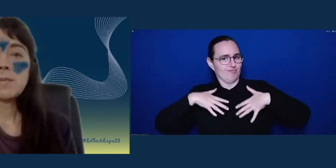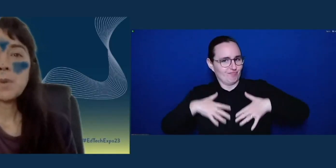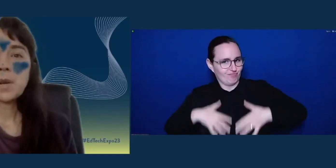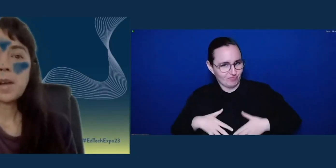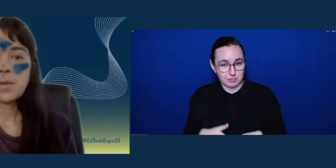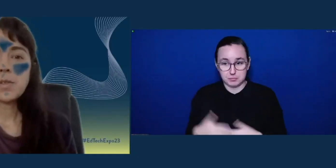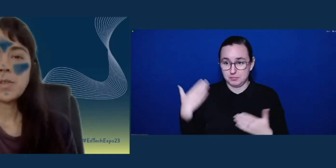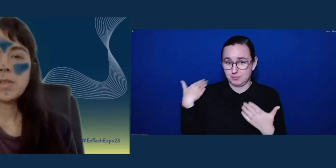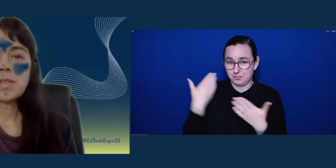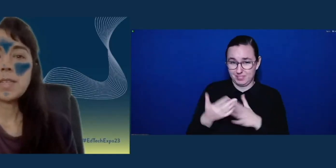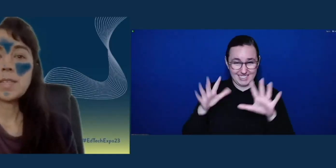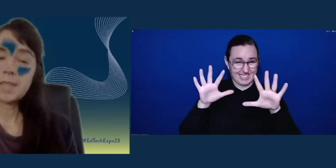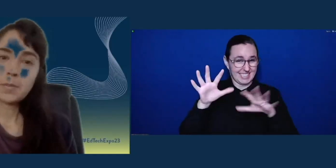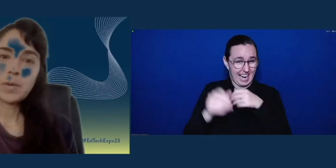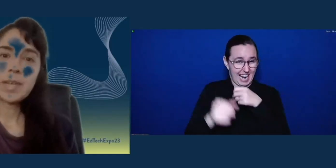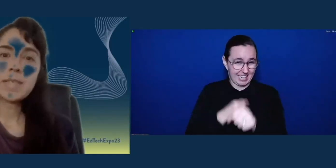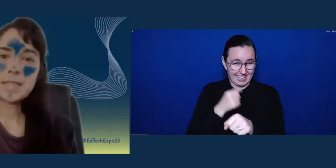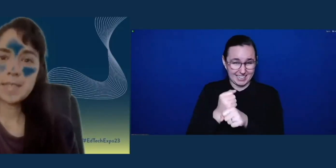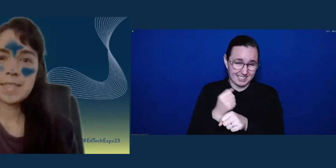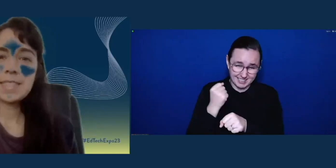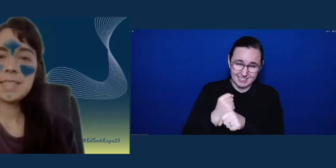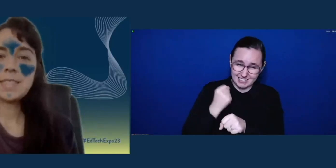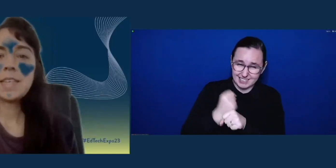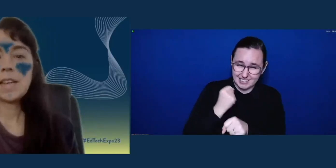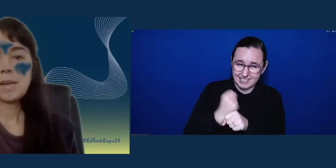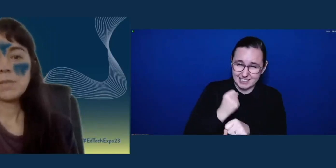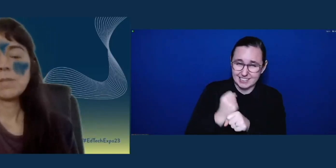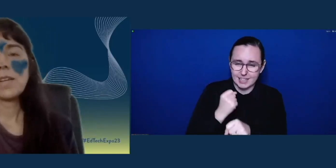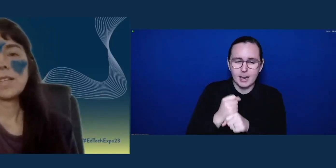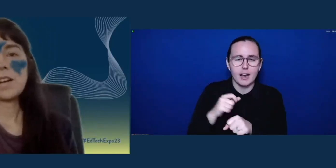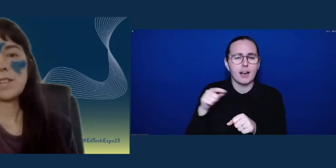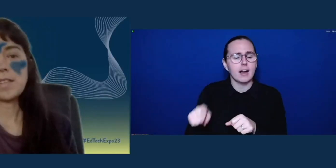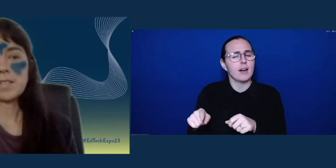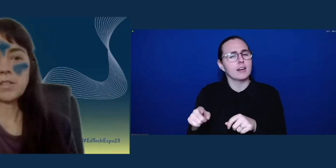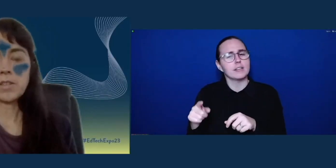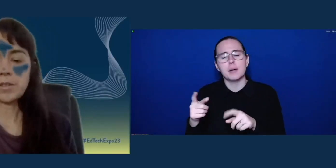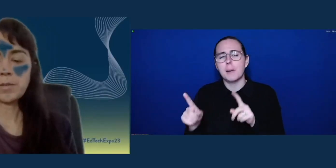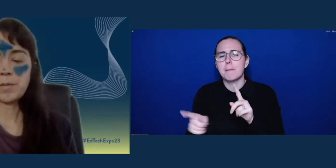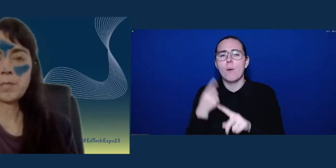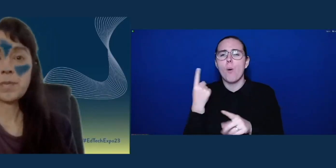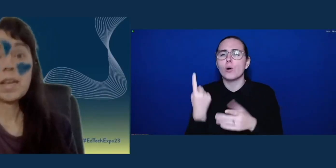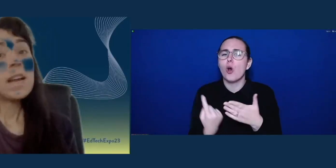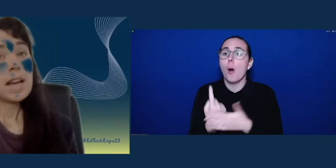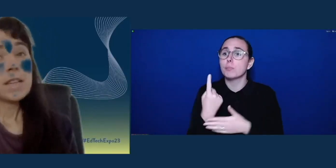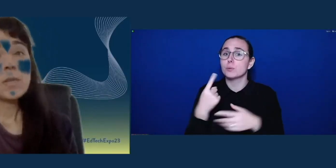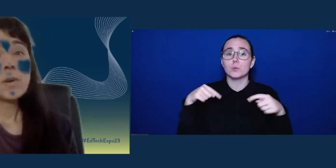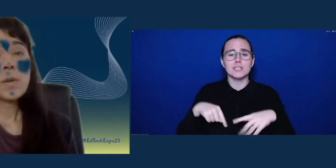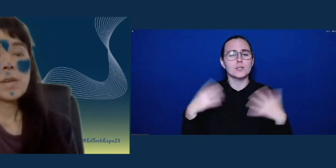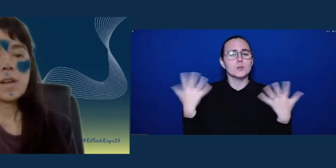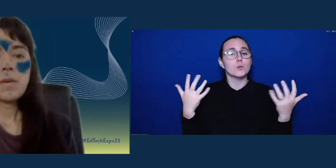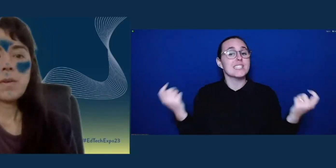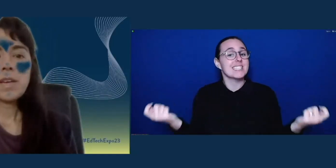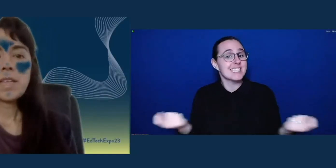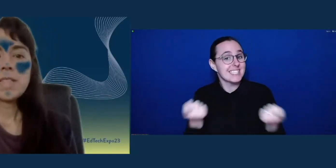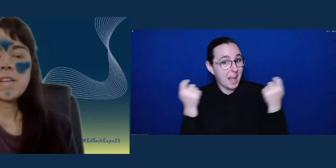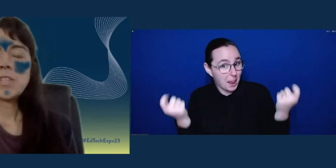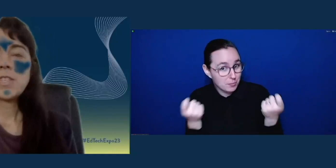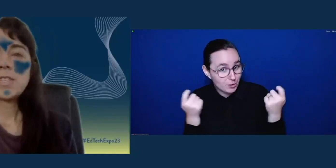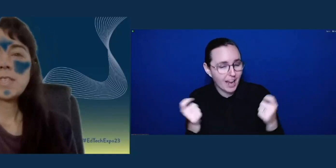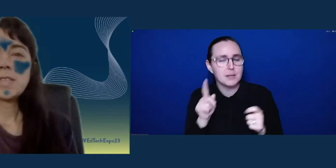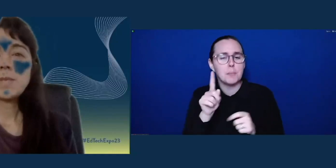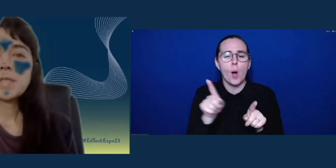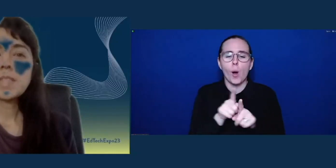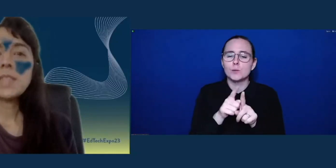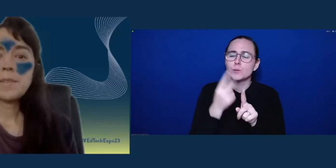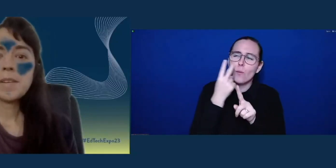an important opportunity to celebrate successes and reflect on lessons learned. As you all may know, ACR